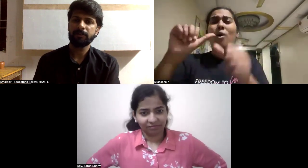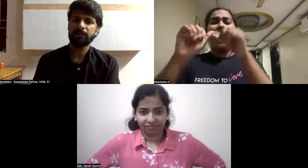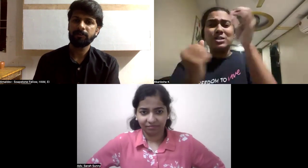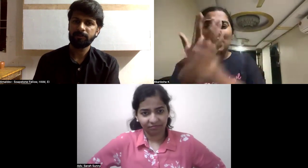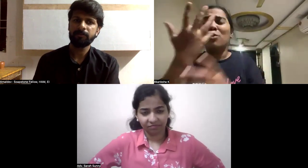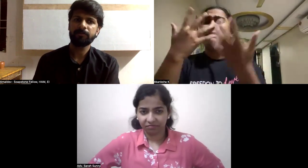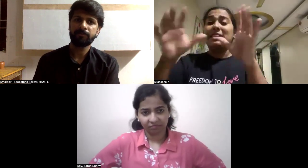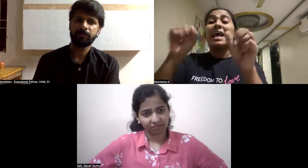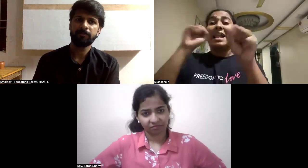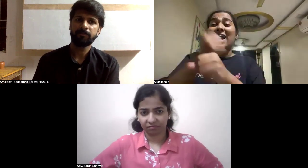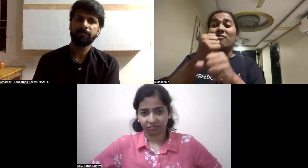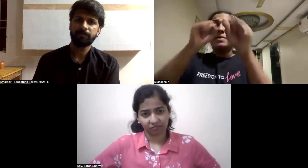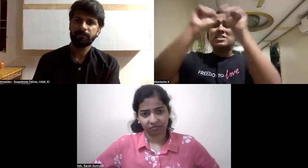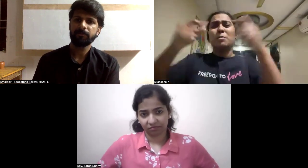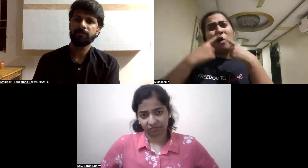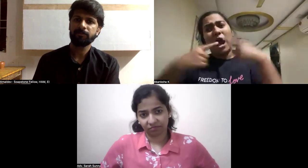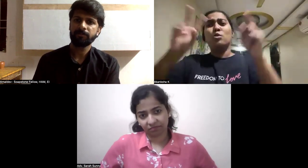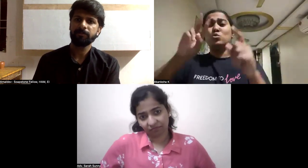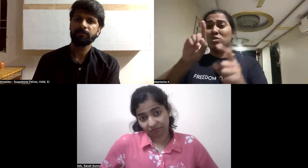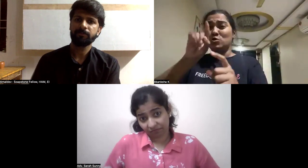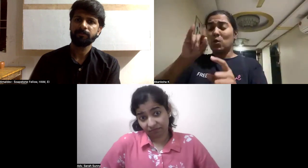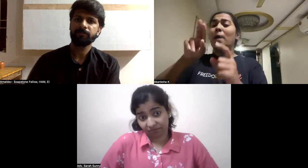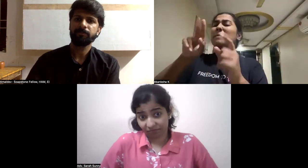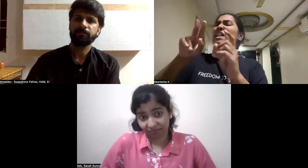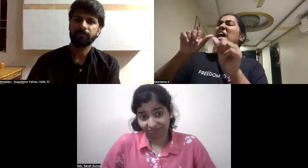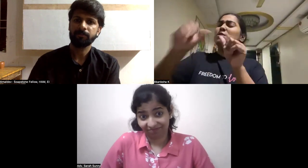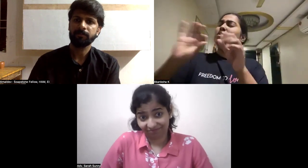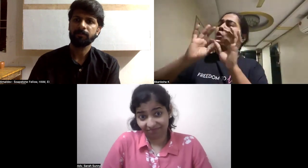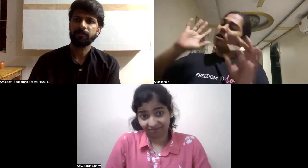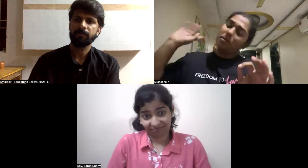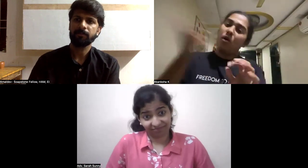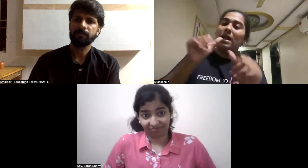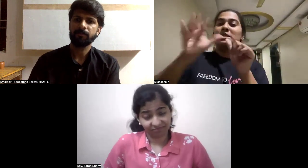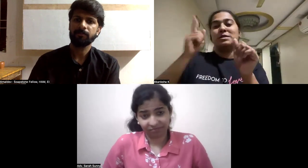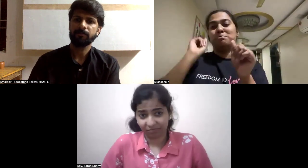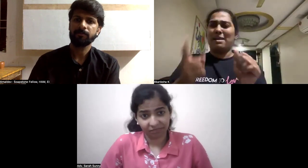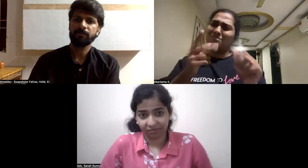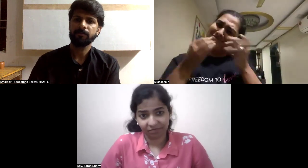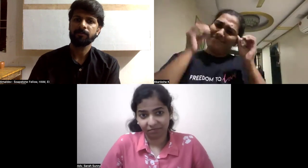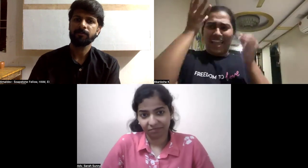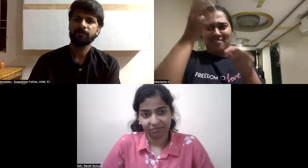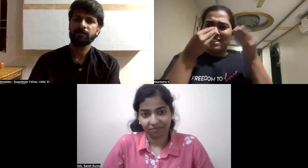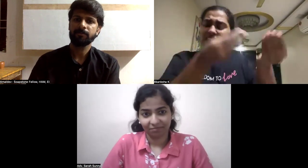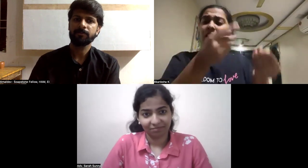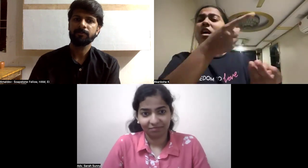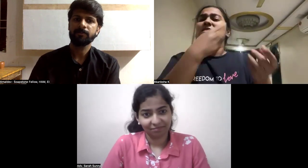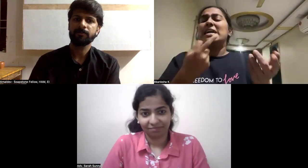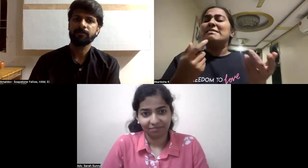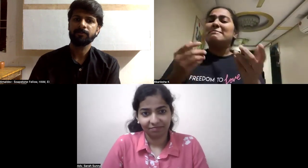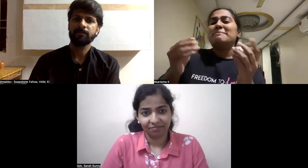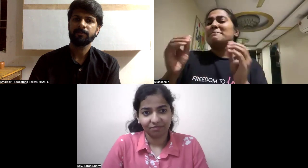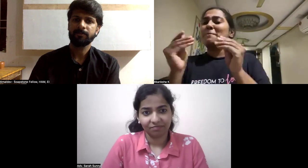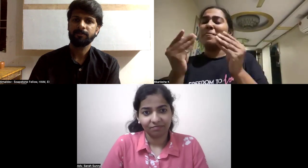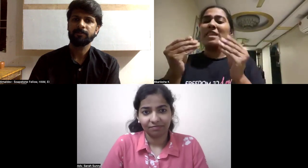doesn't take care of that. So yes, we did. I've explained several